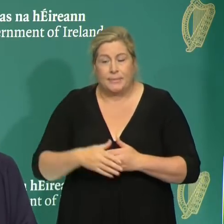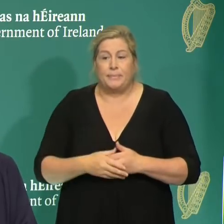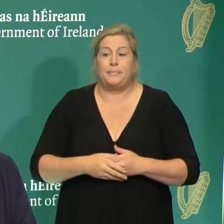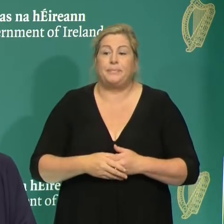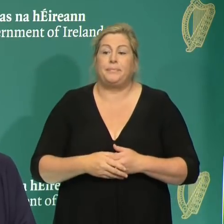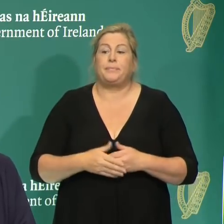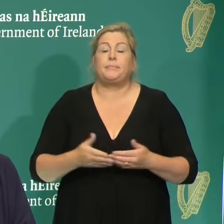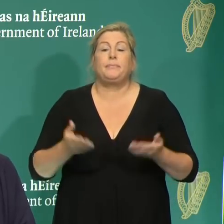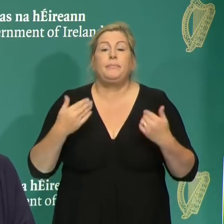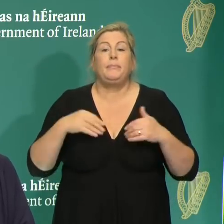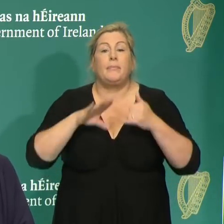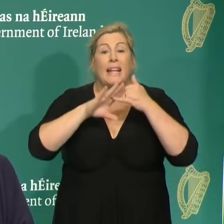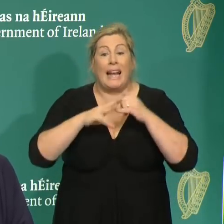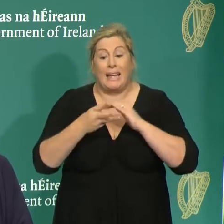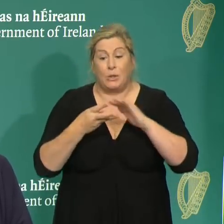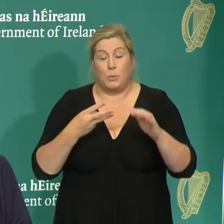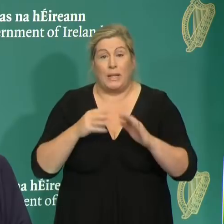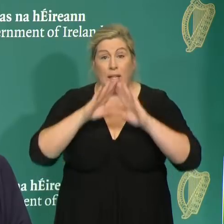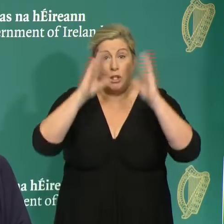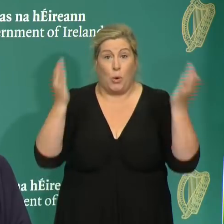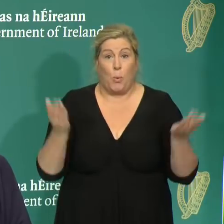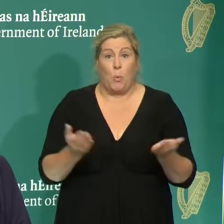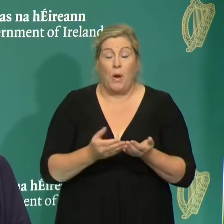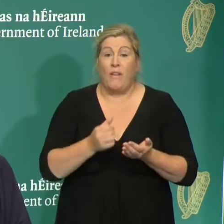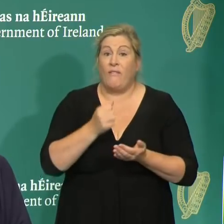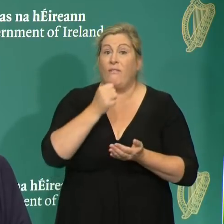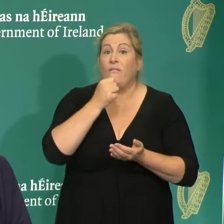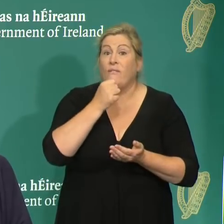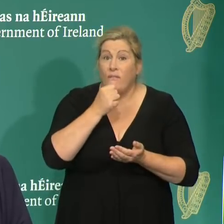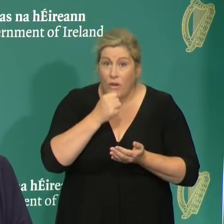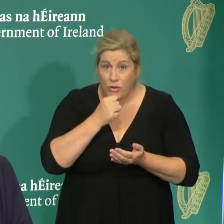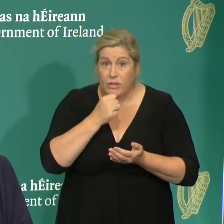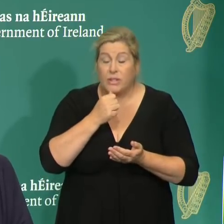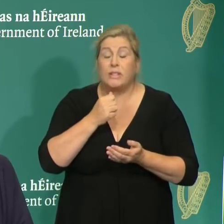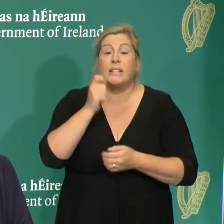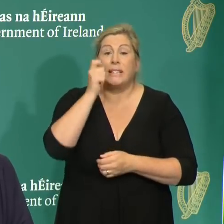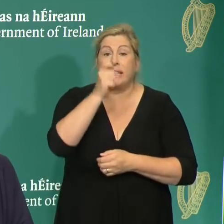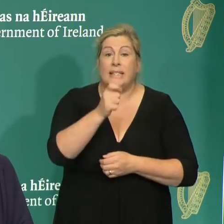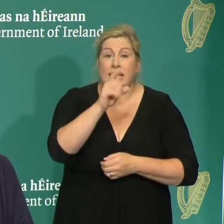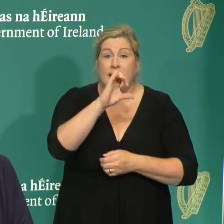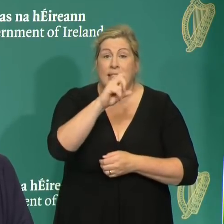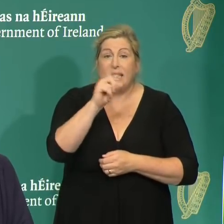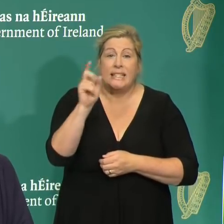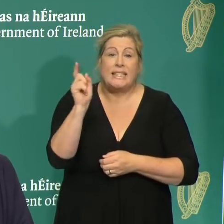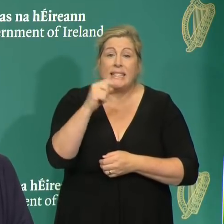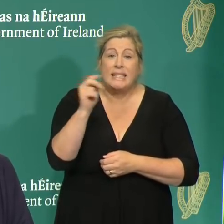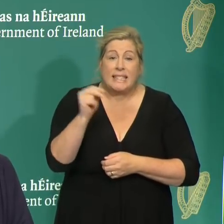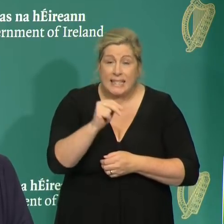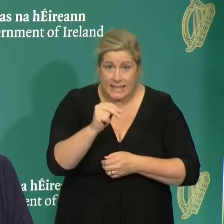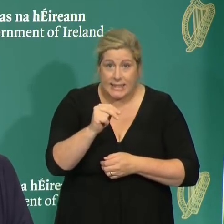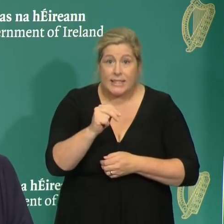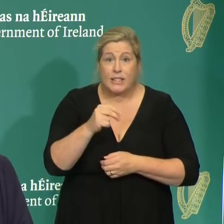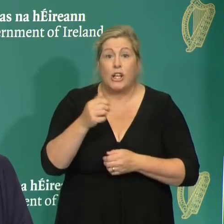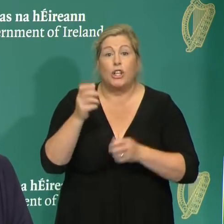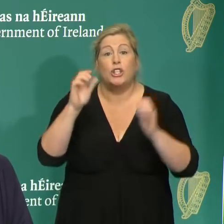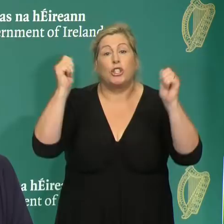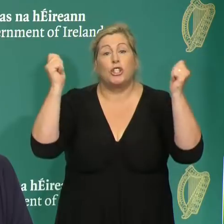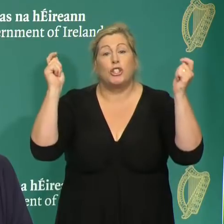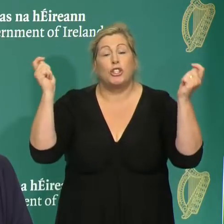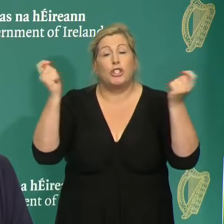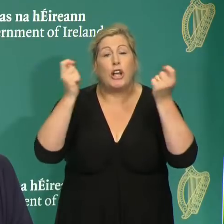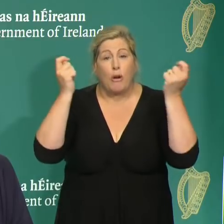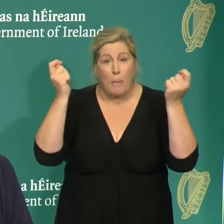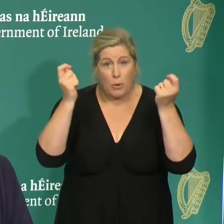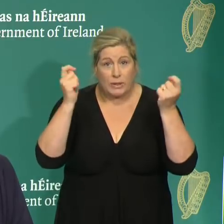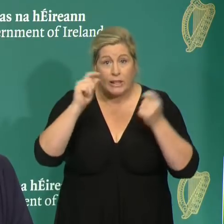Last week, one of the world's first virtual citizen ceremonies was held in Ireland. The pilot event was attended by 21